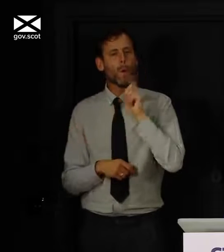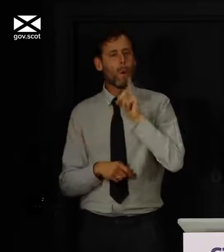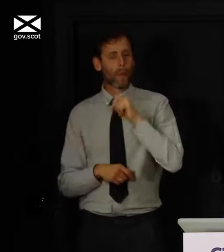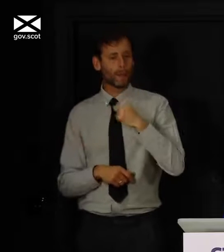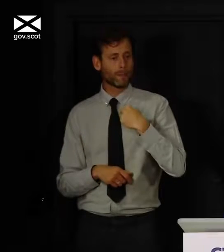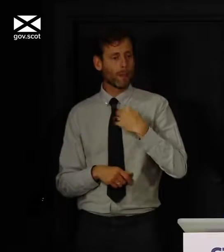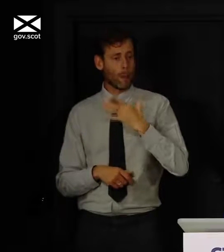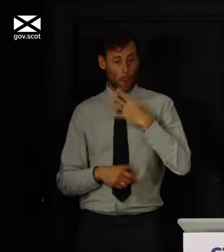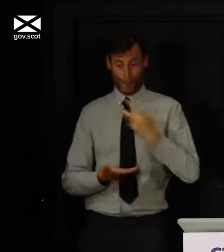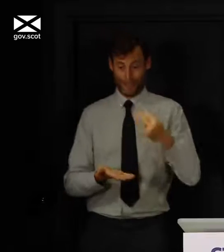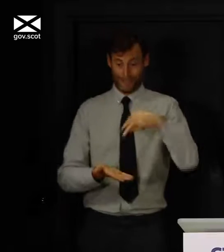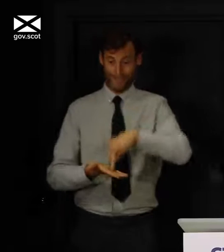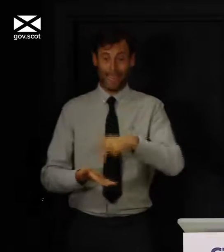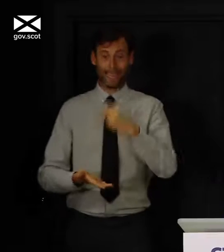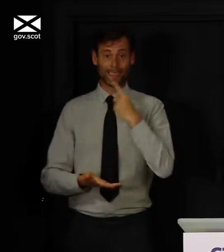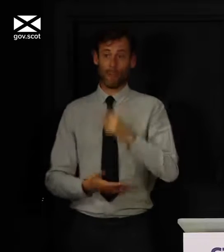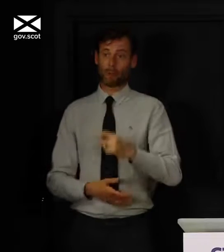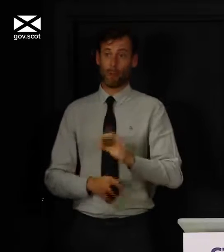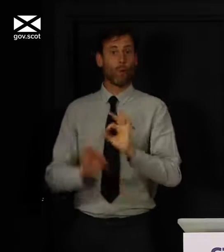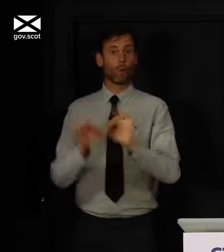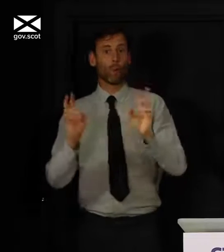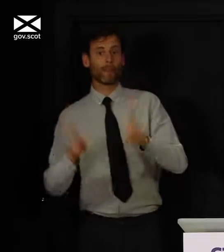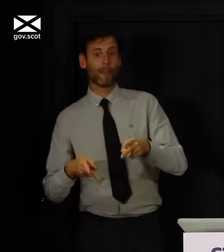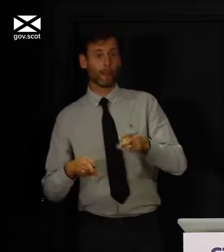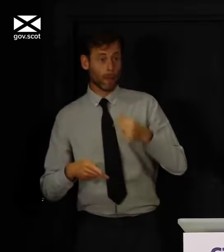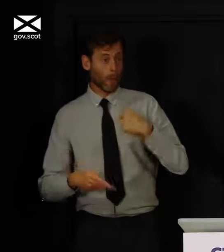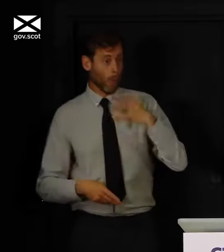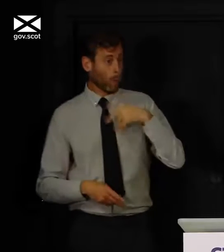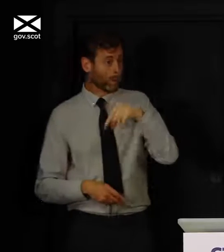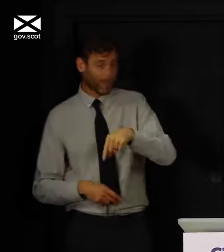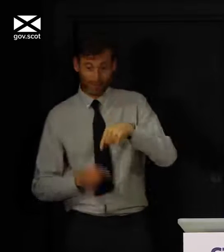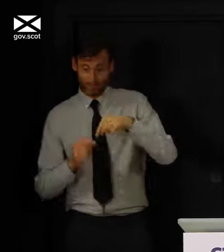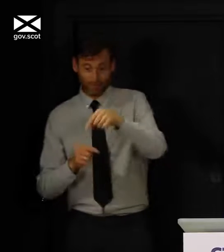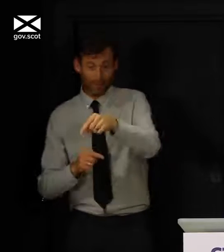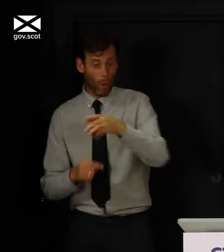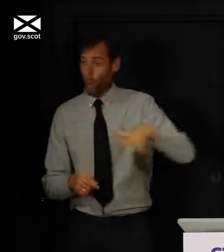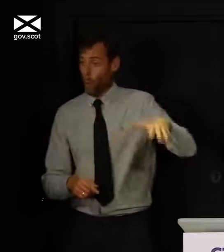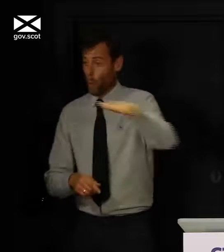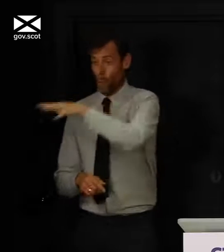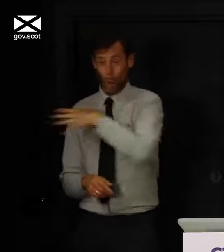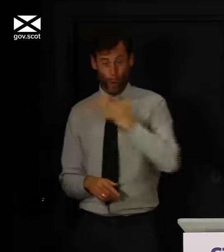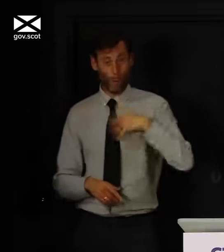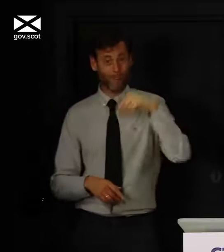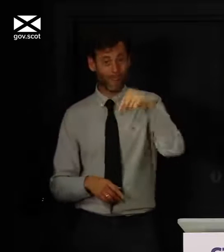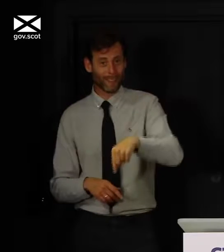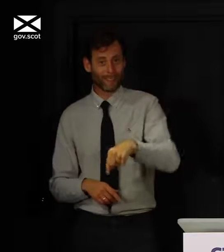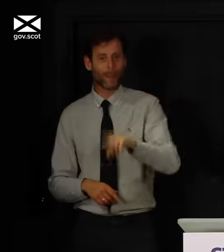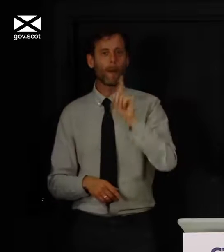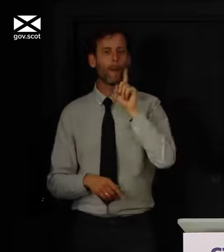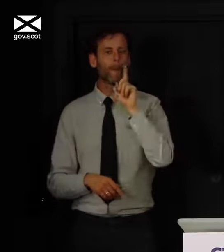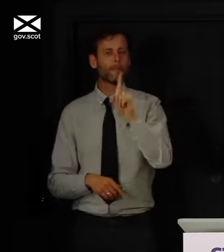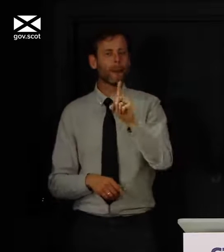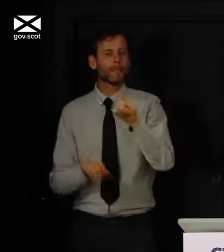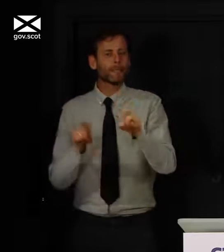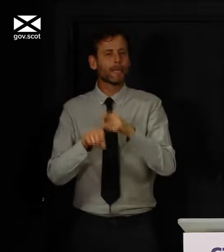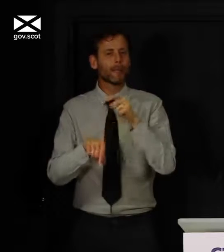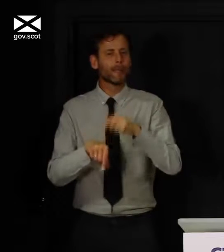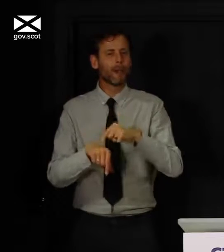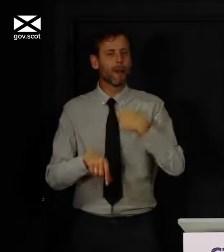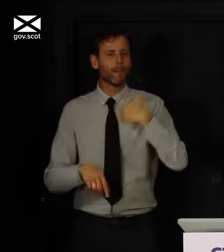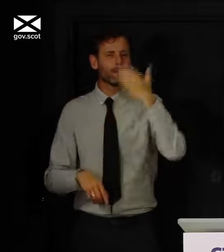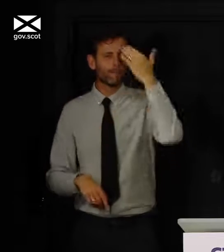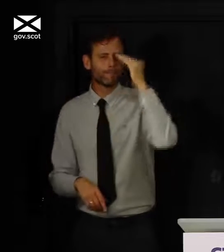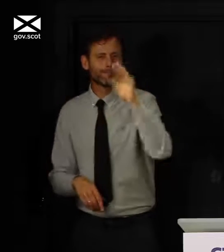stand here reporting no deaths, and any right-minded person would. But I need us to be cautious about